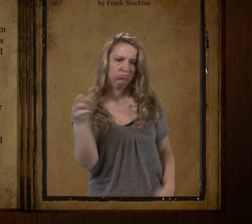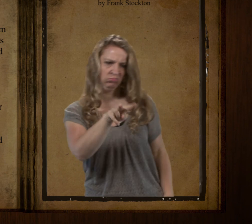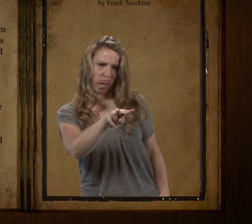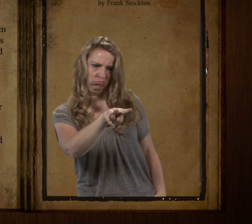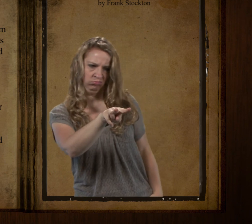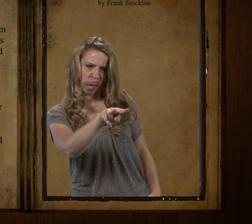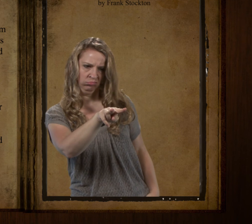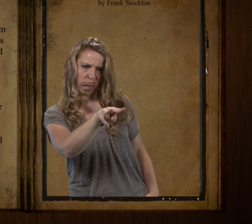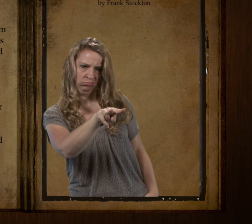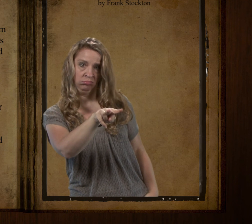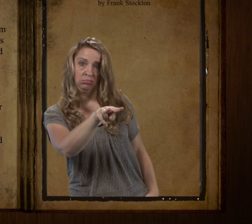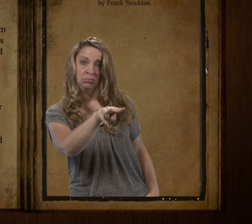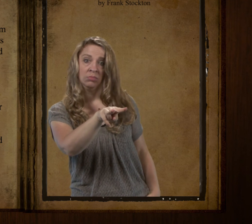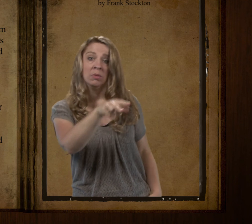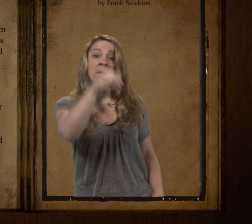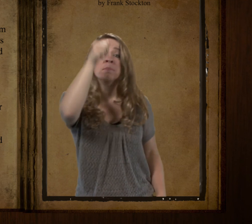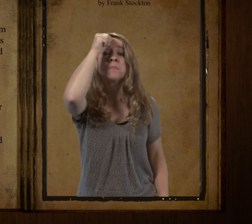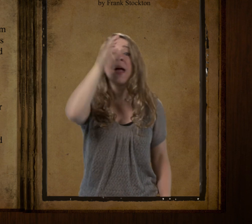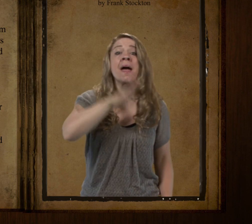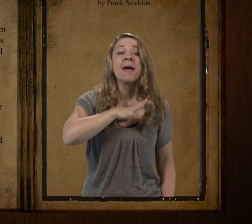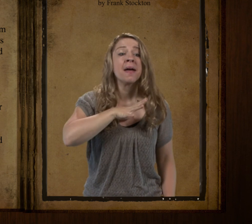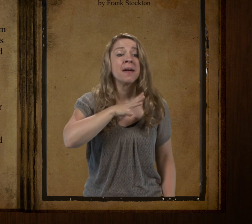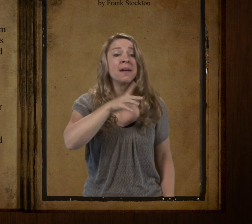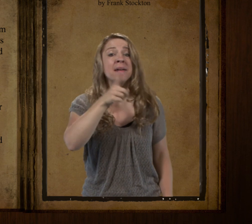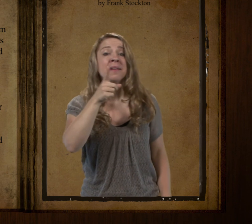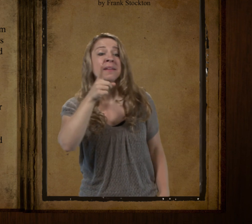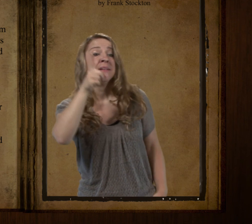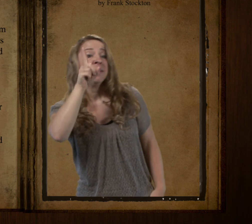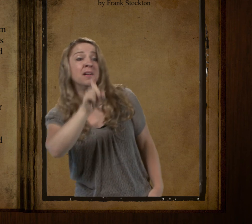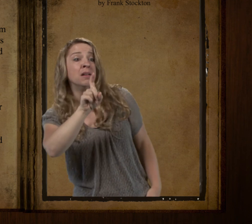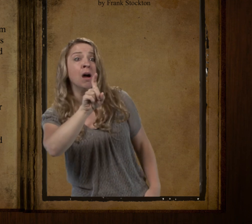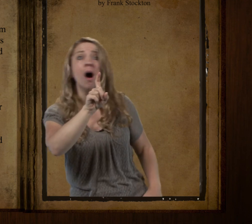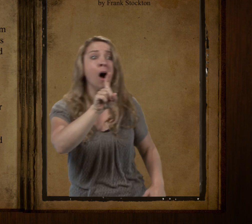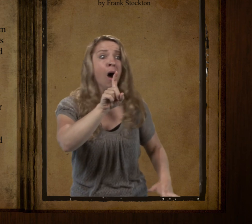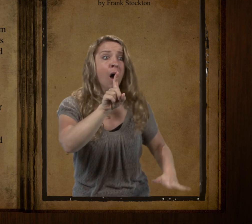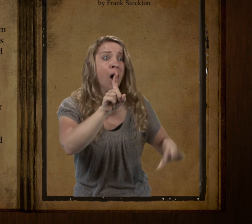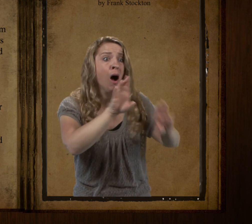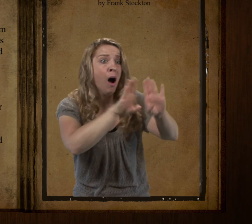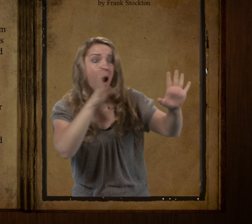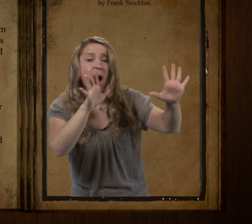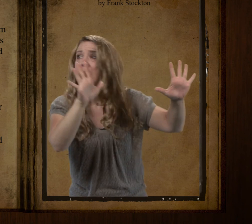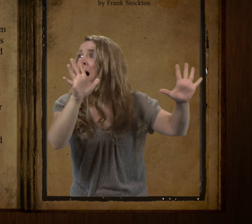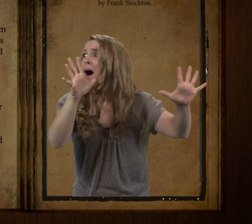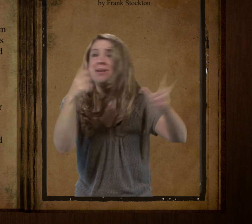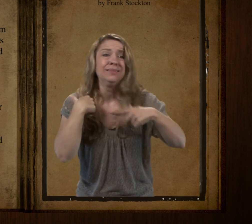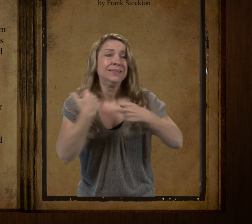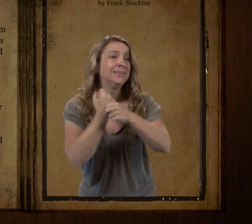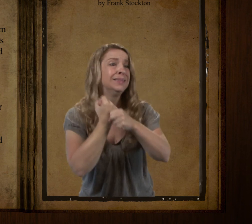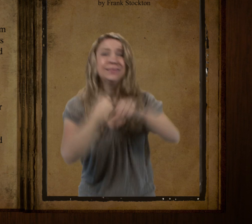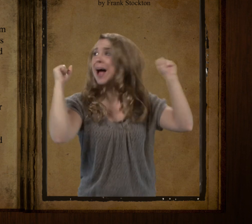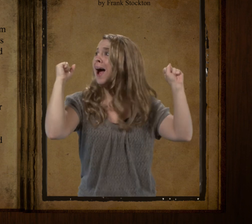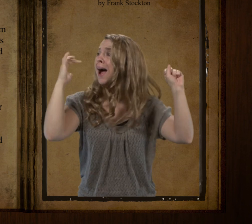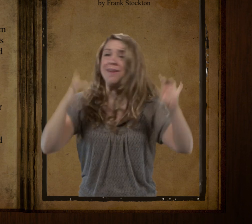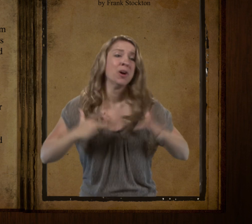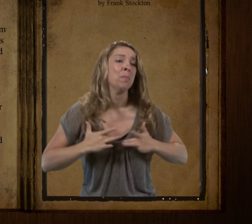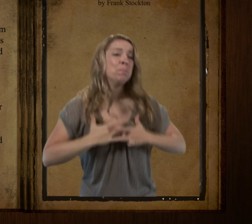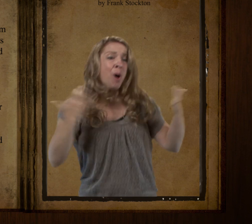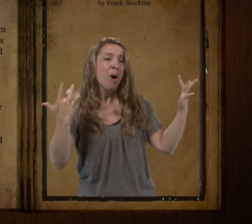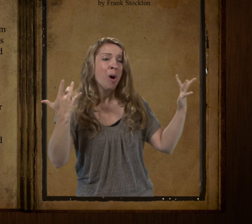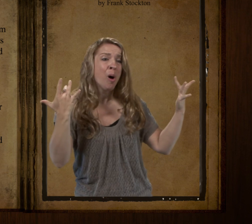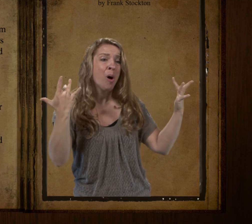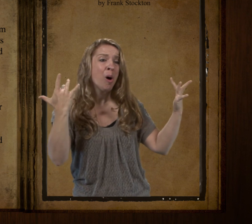her teeth and torn her hair when she saw his start of rapturous delight as he opened the door of the